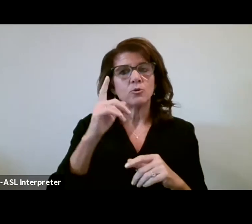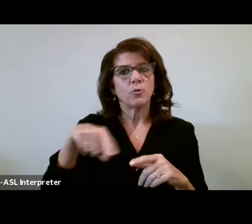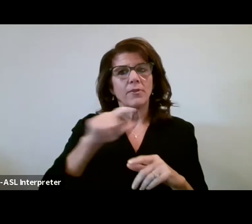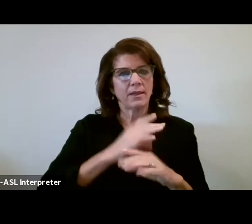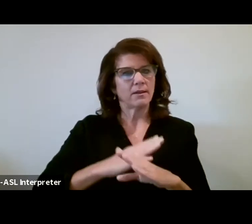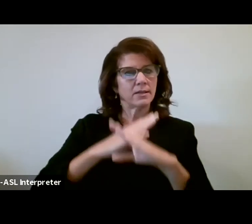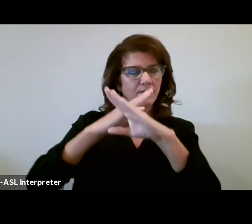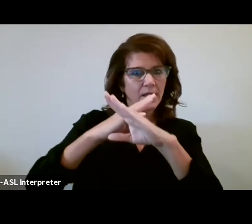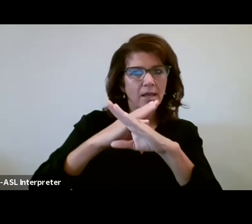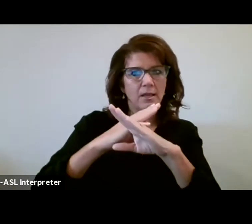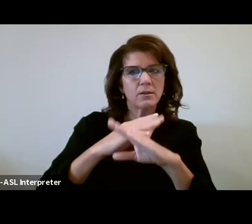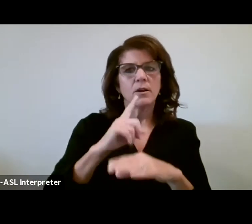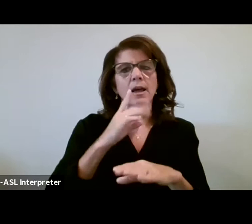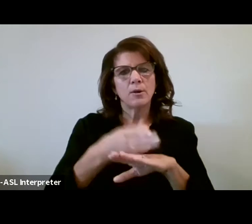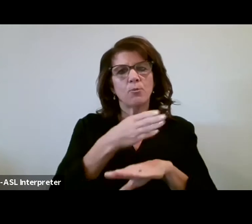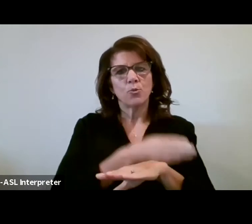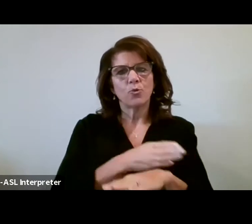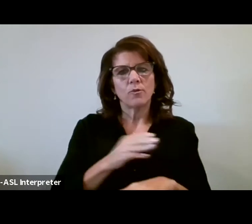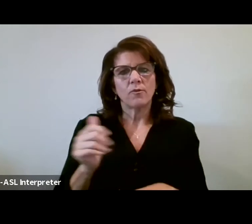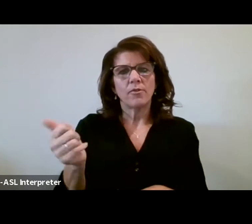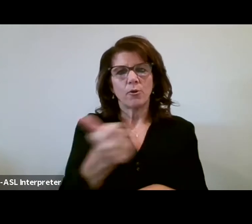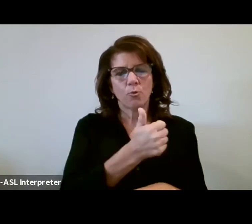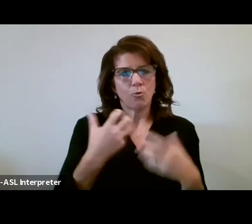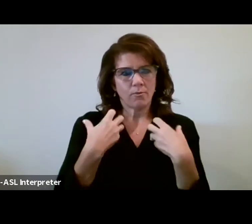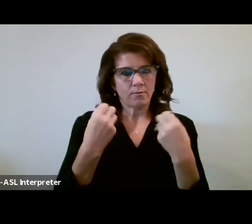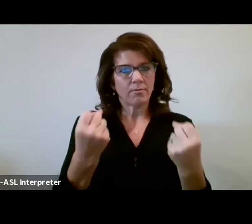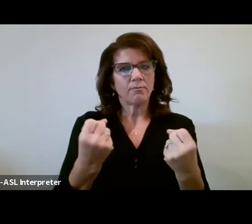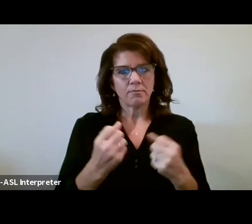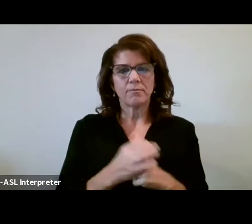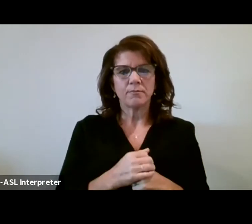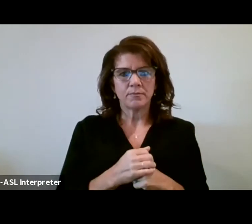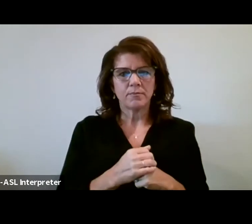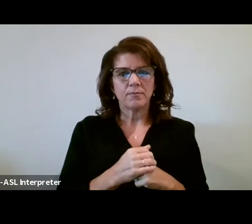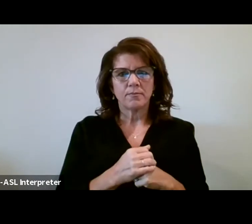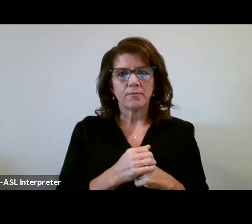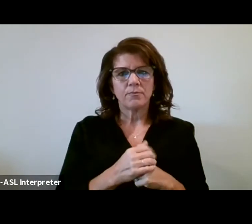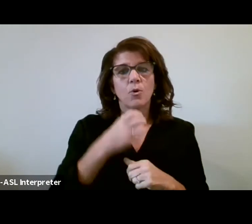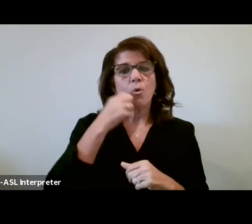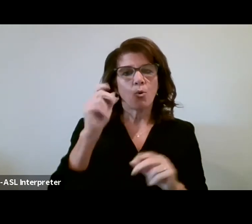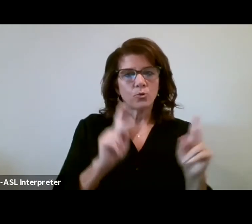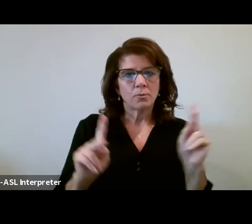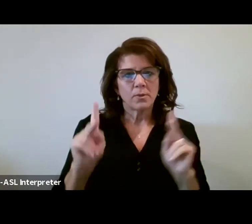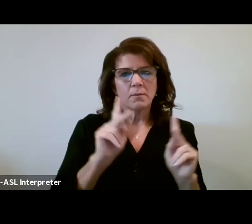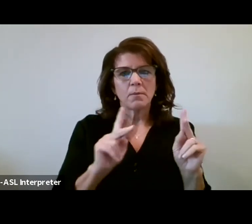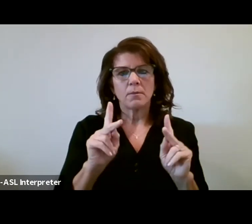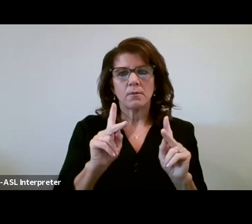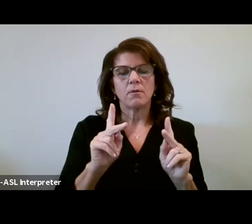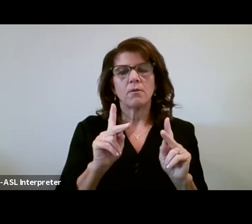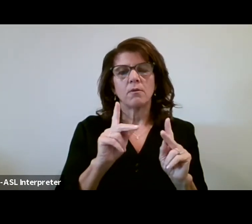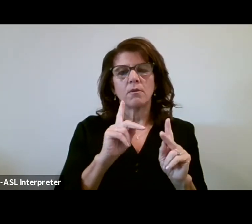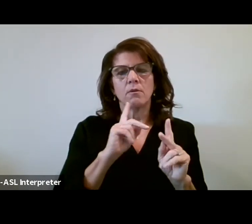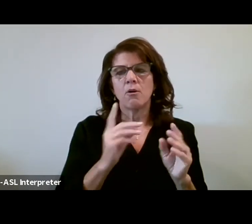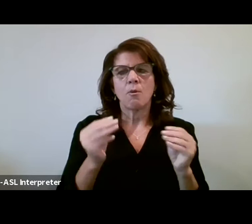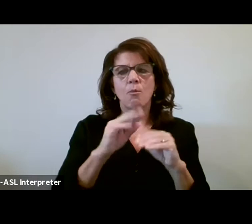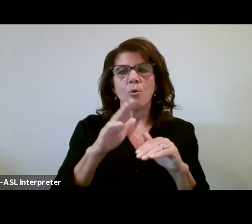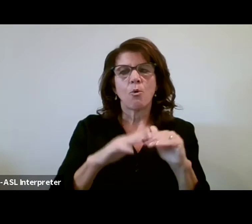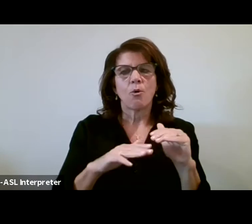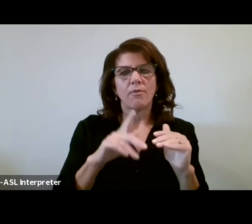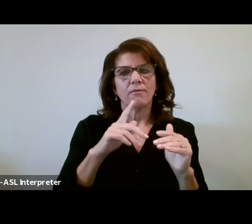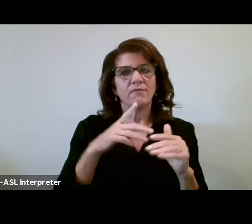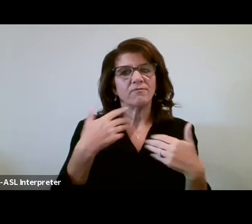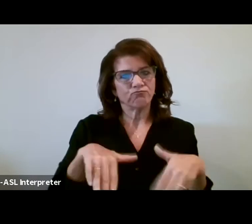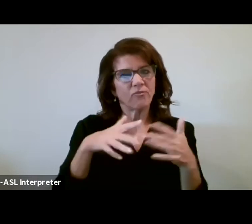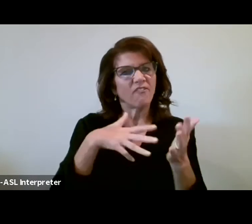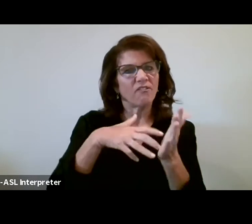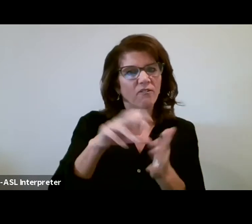and means to improve their own well-being. Older persons are far more than a vulnerable group.